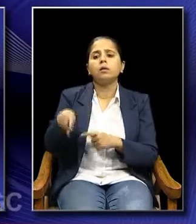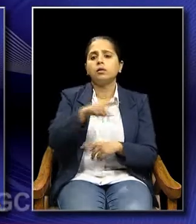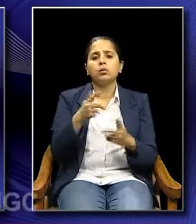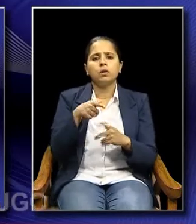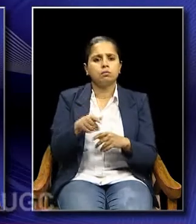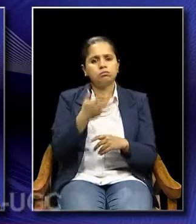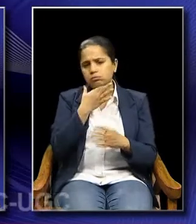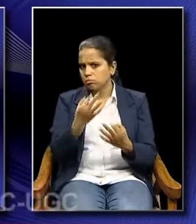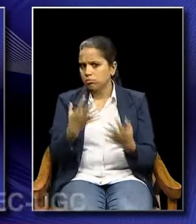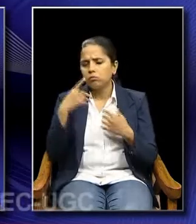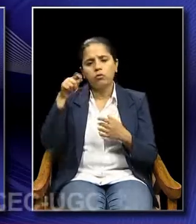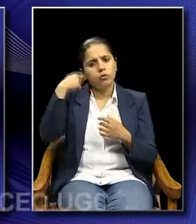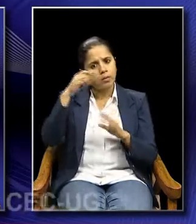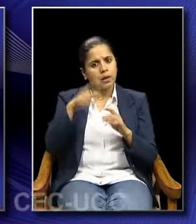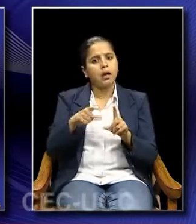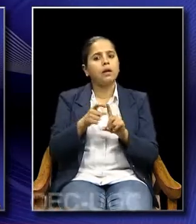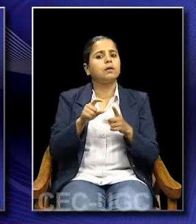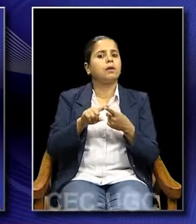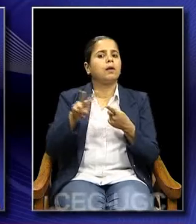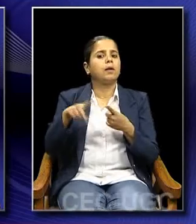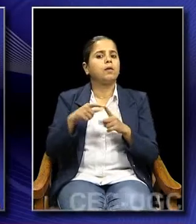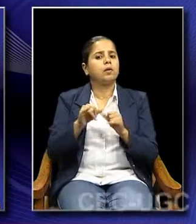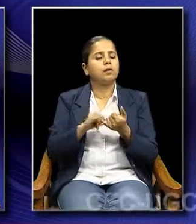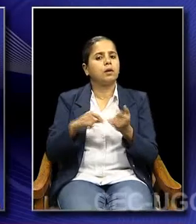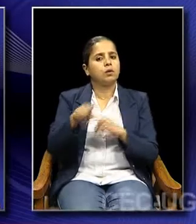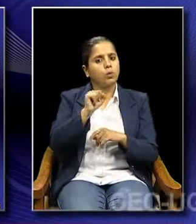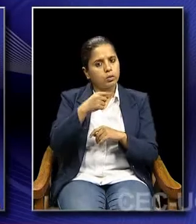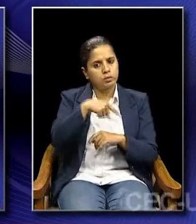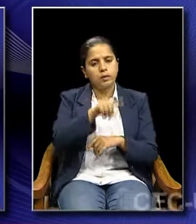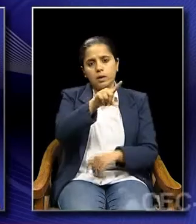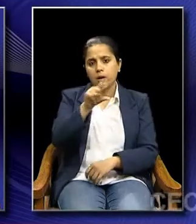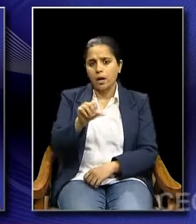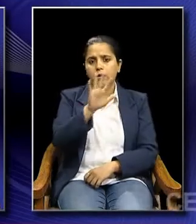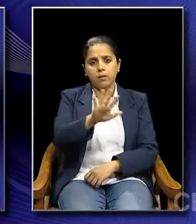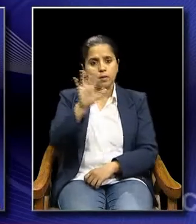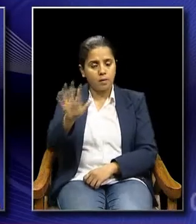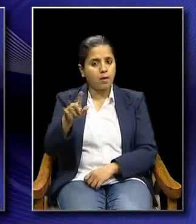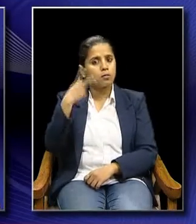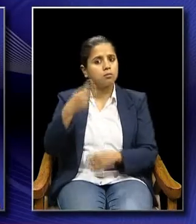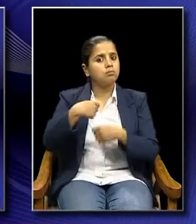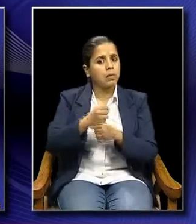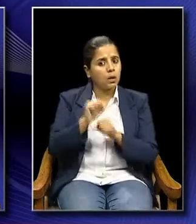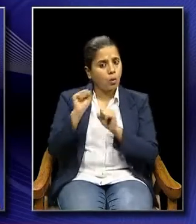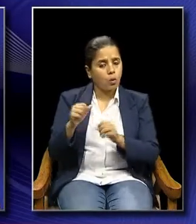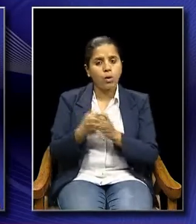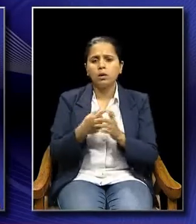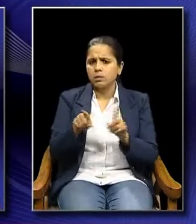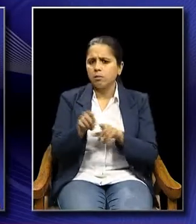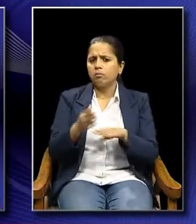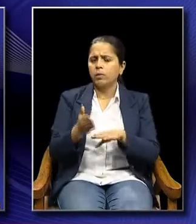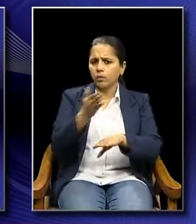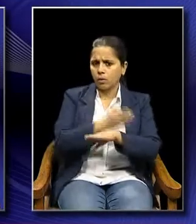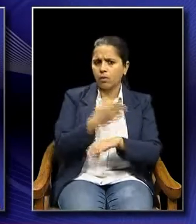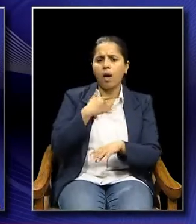wonderful classic film. Then Devdas, which was made by him in 1955. So before that also,